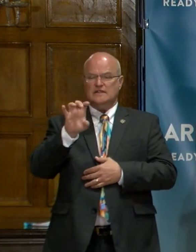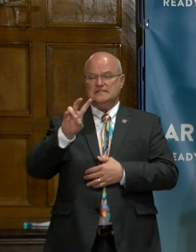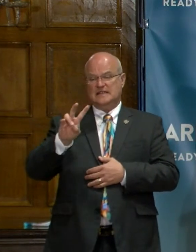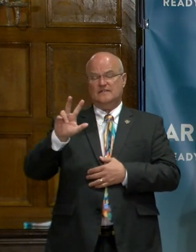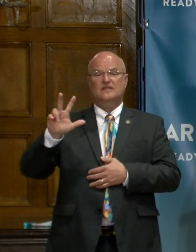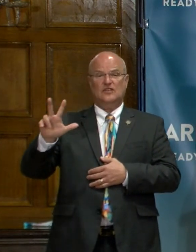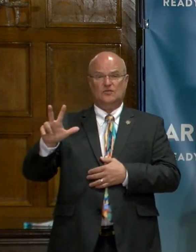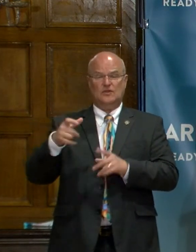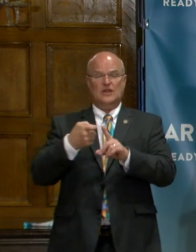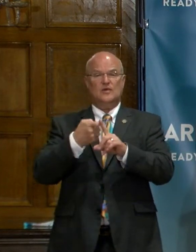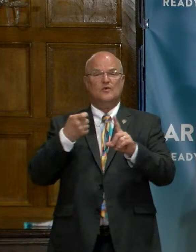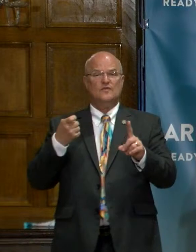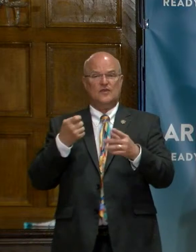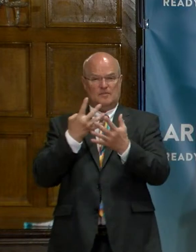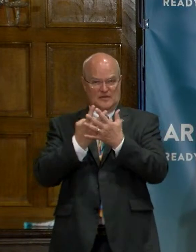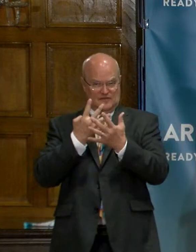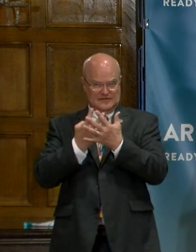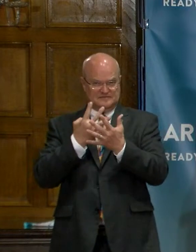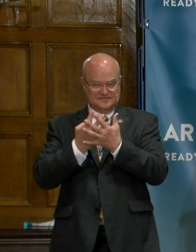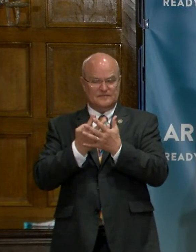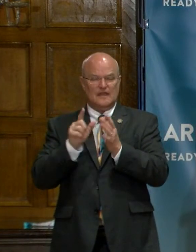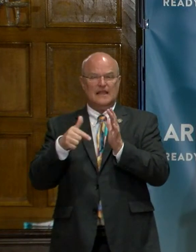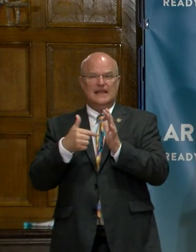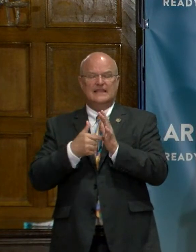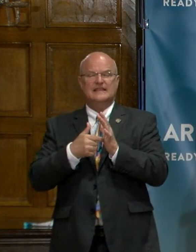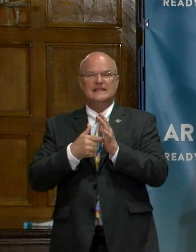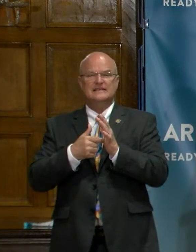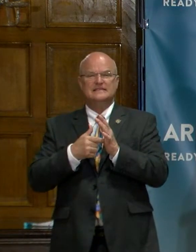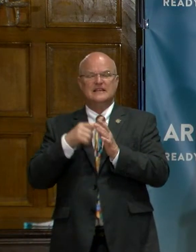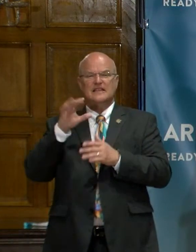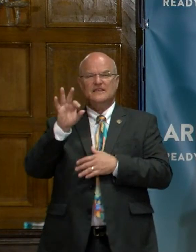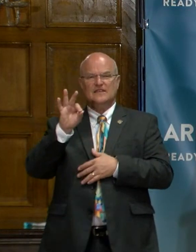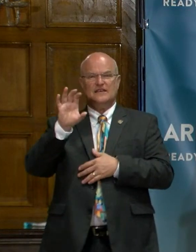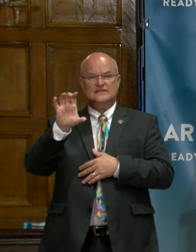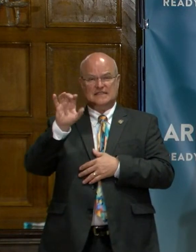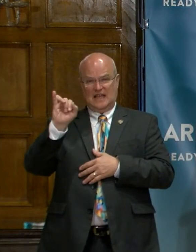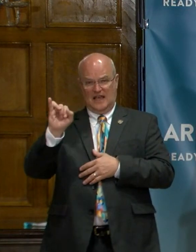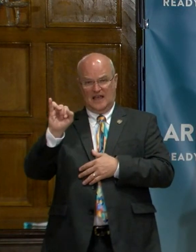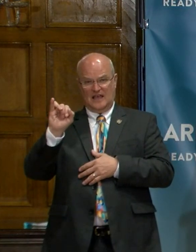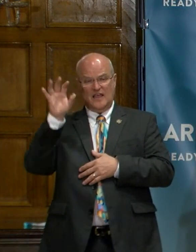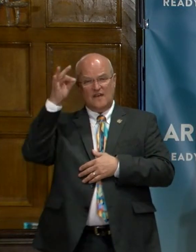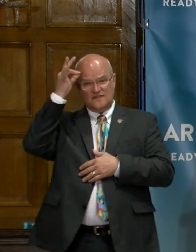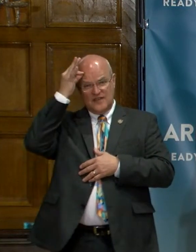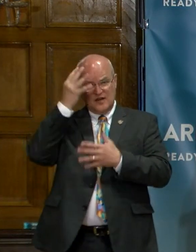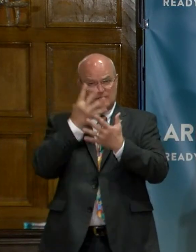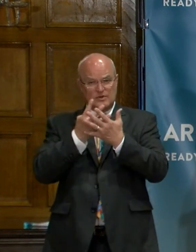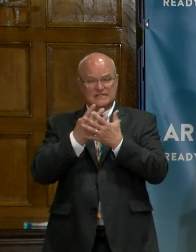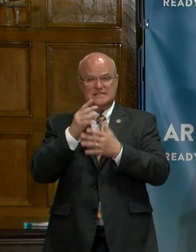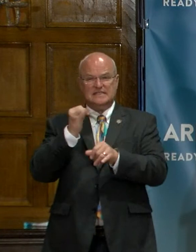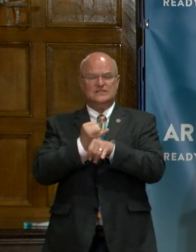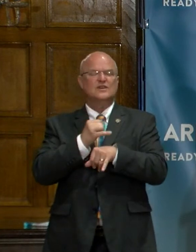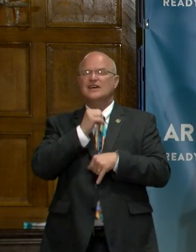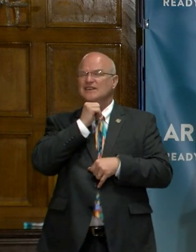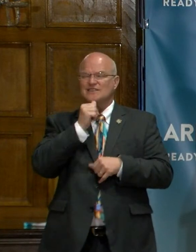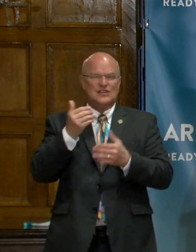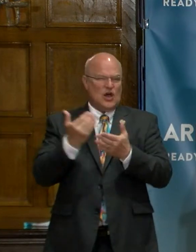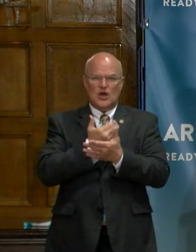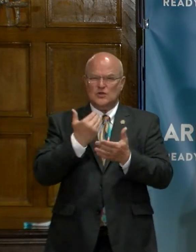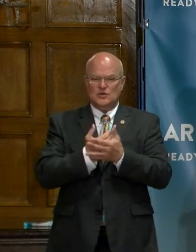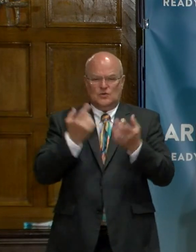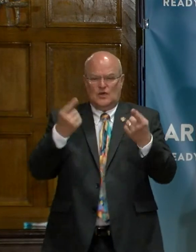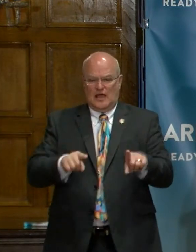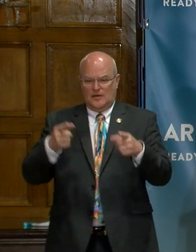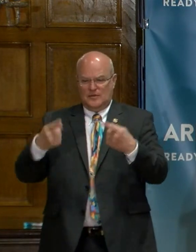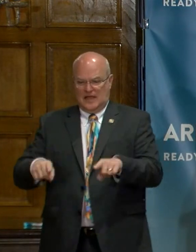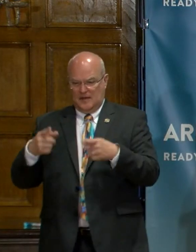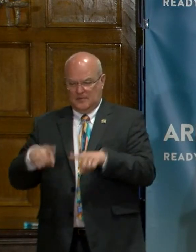173 of these were from the correctional facility, in this case the Federal Correctional Institute in Forest City. Now, these are not new cases that